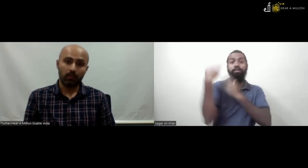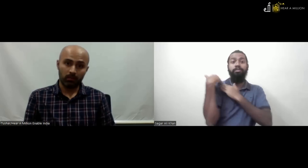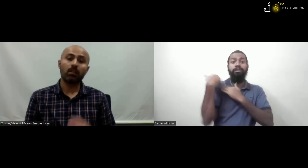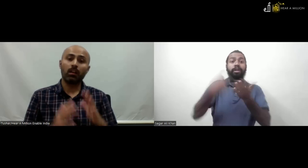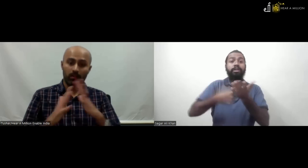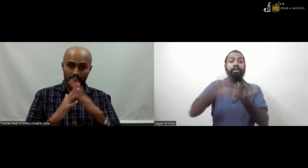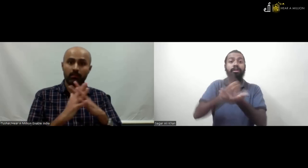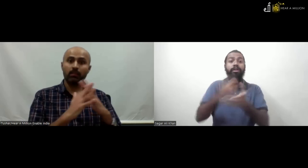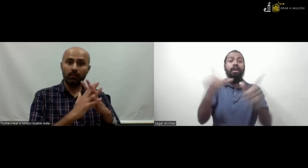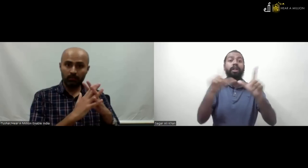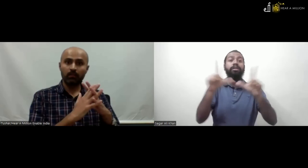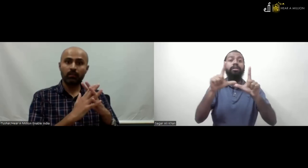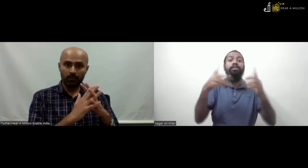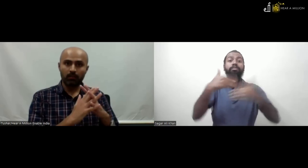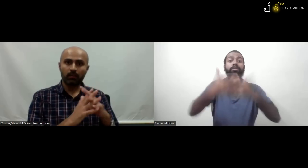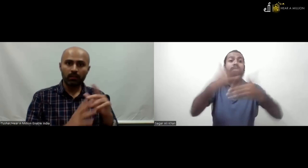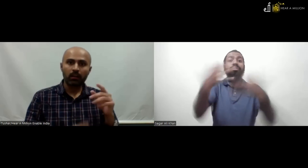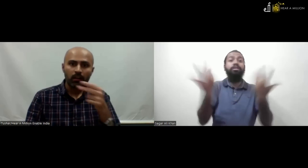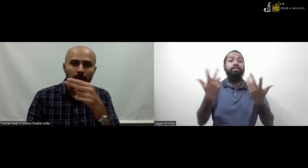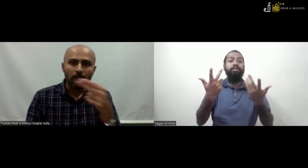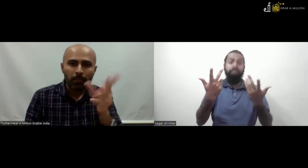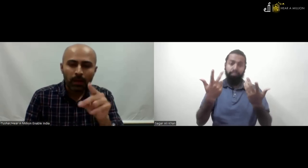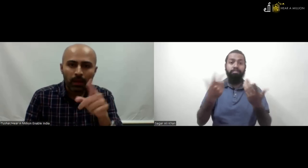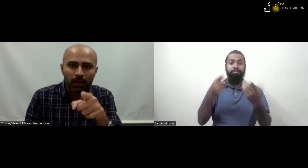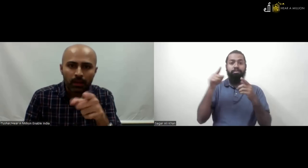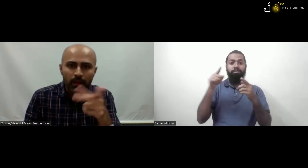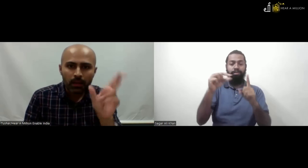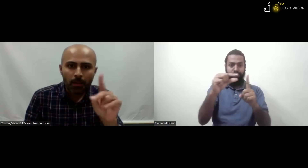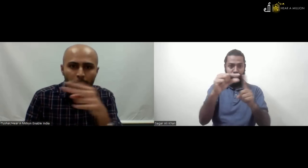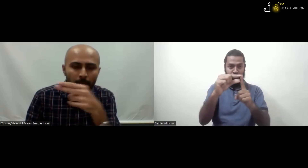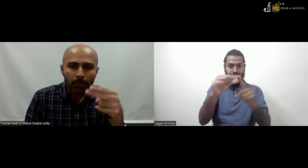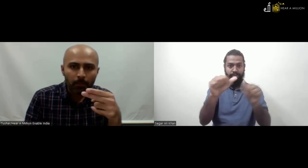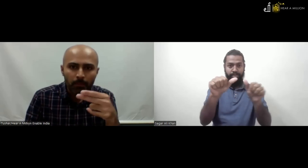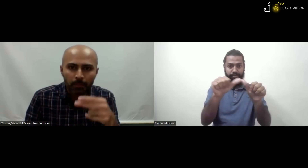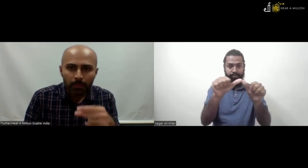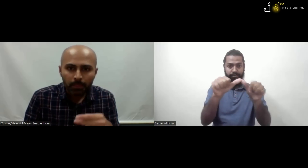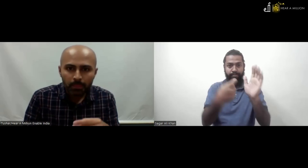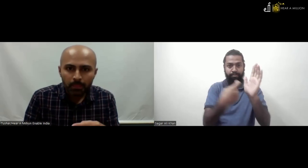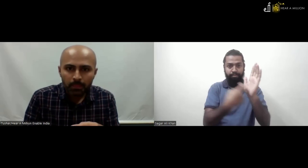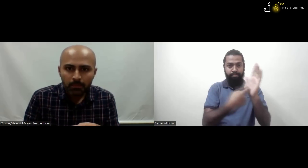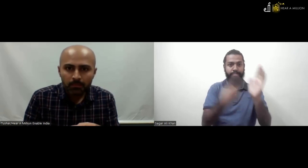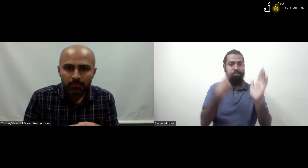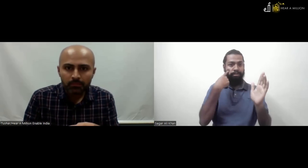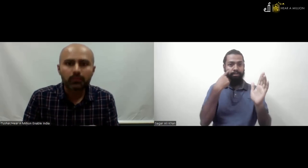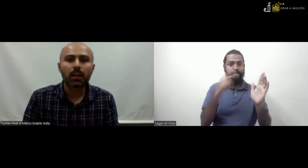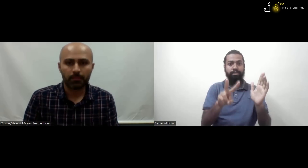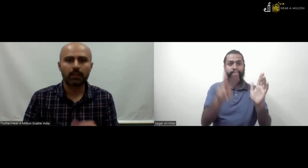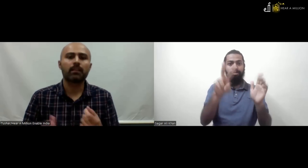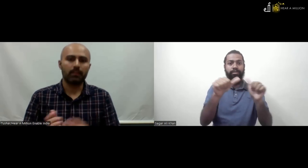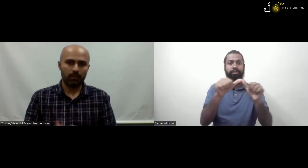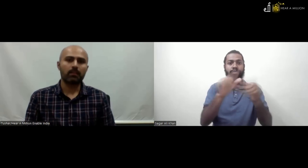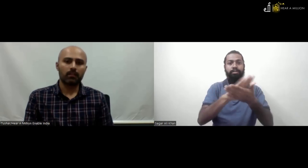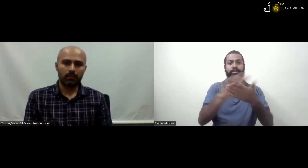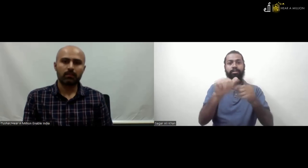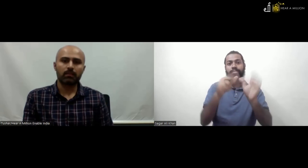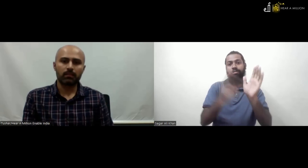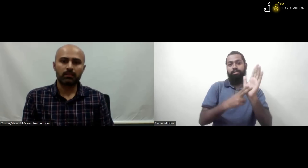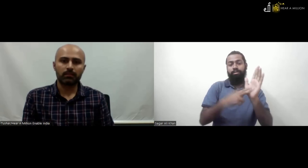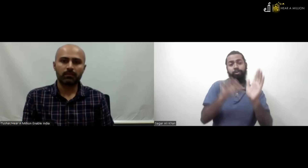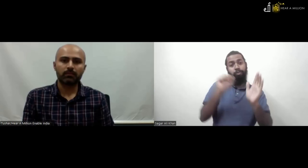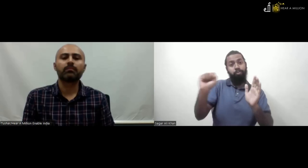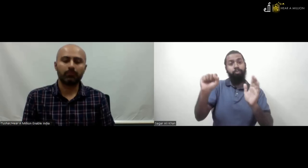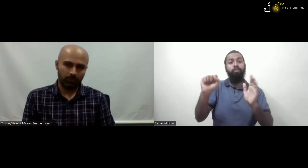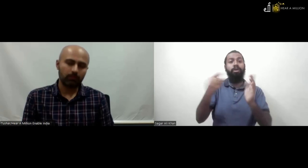website, which you have, the Parivahan website. That's the license process. Can you name that again, please, Sagar? Yes, it's called